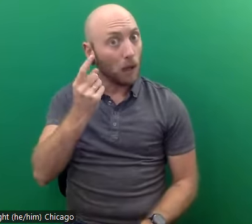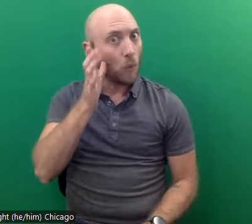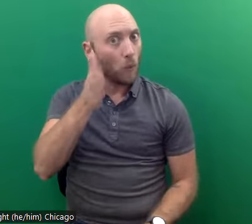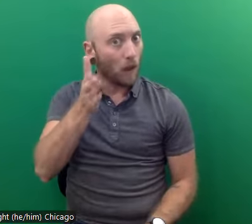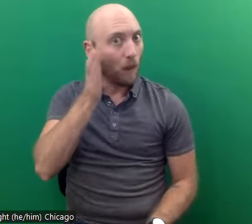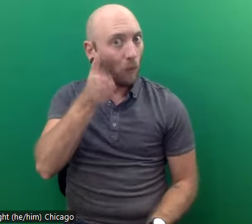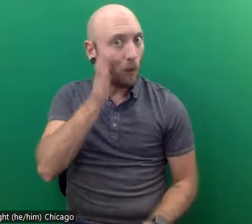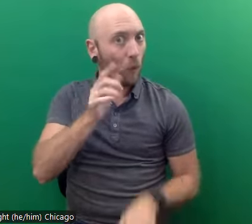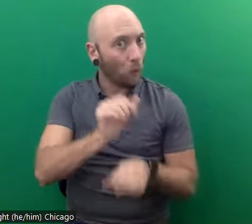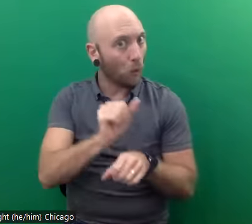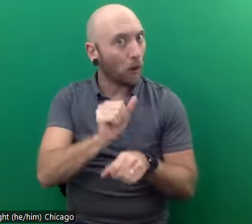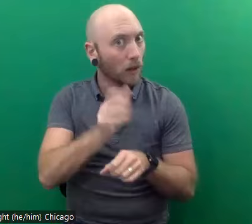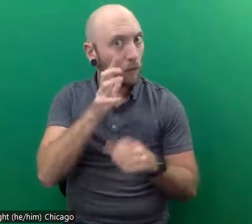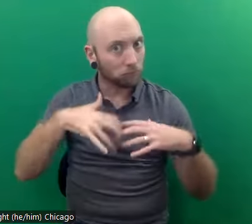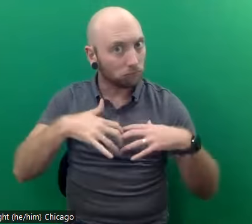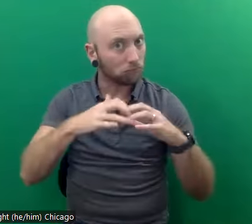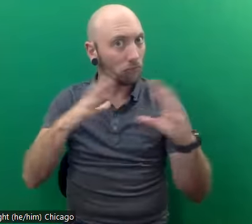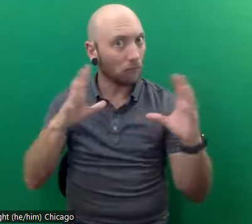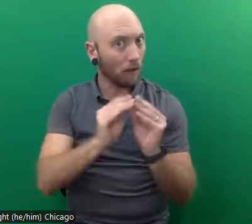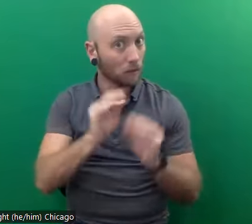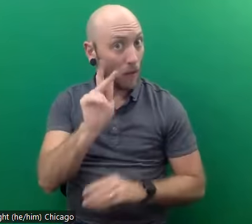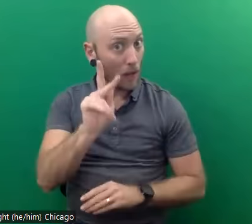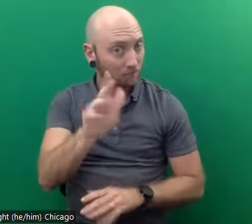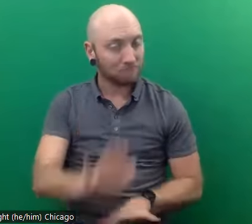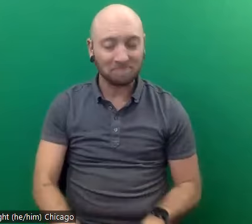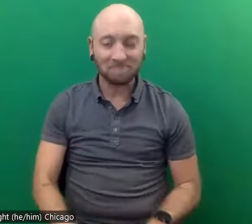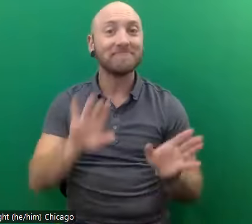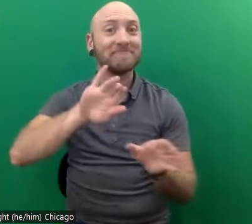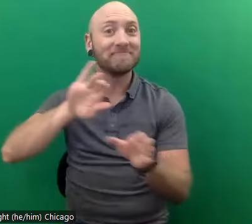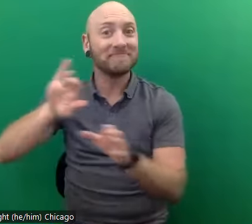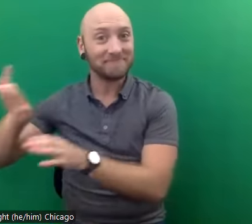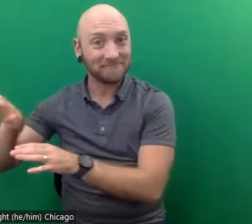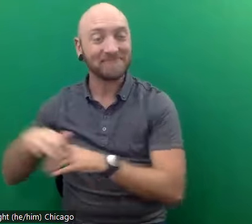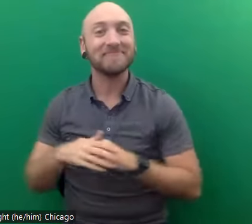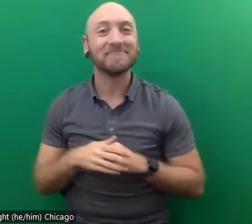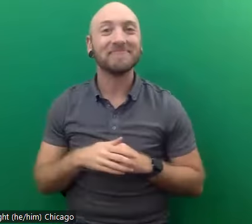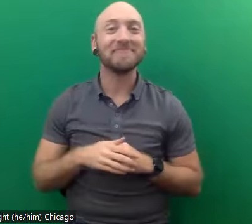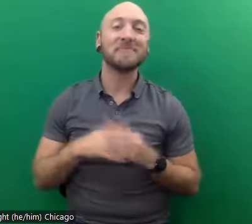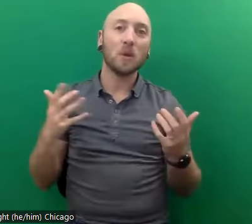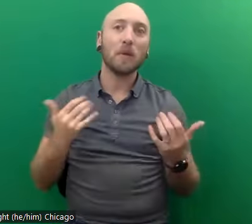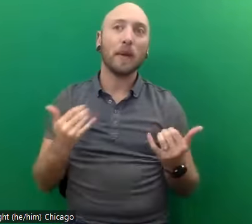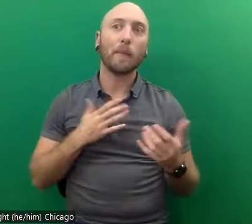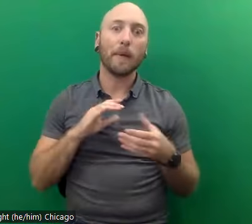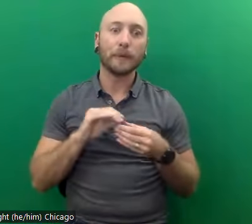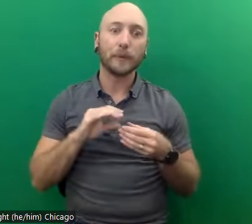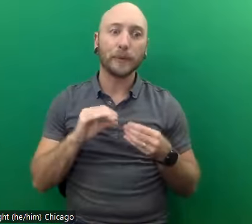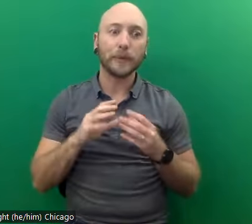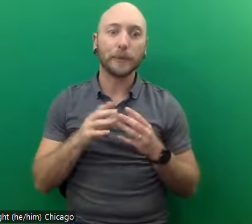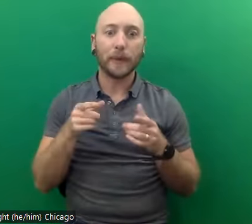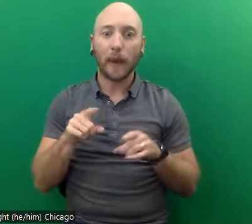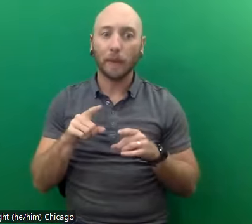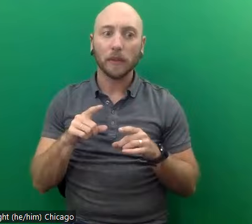And so to get a little to learn about me and my story and how I got involved with the young people.